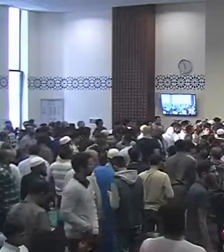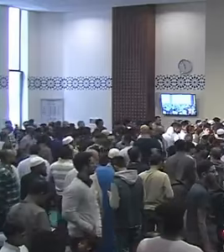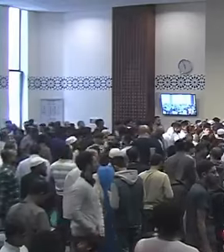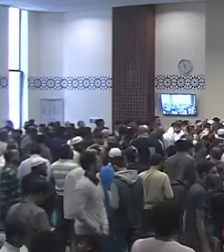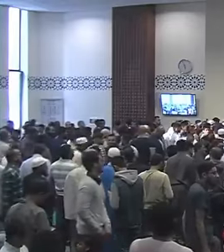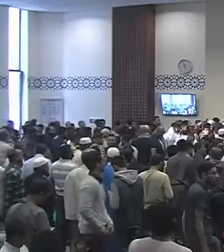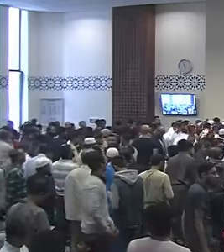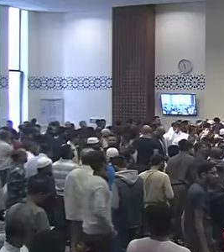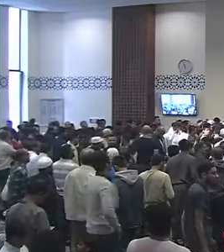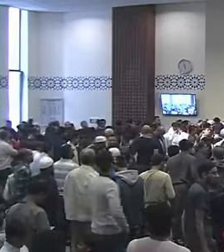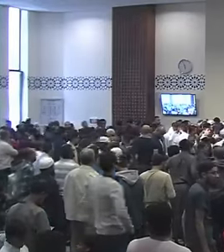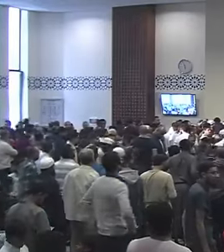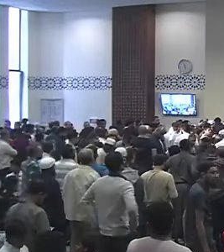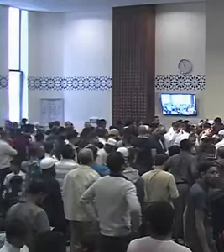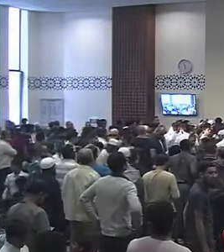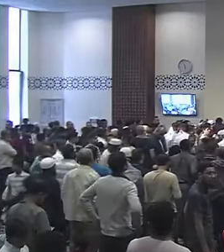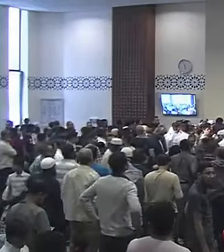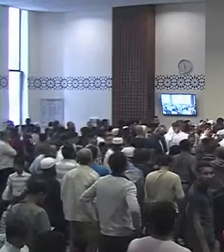I'm here. No need to push.